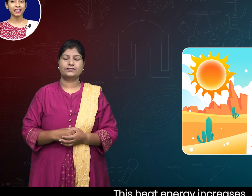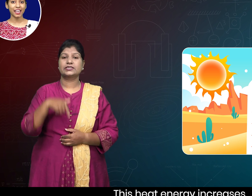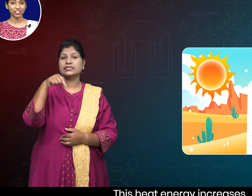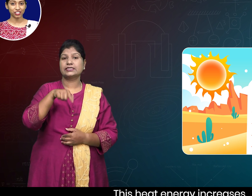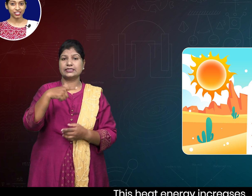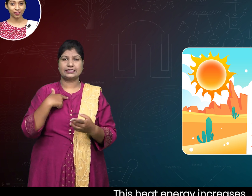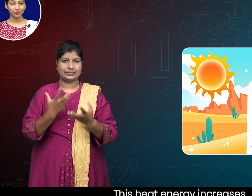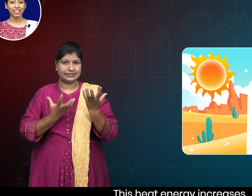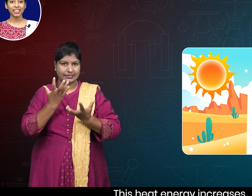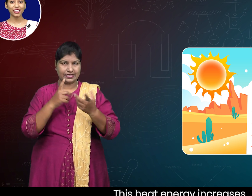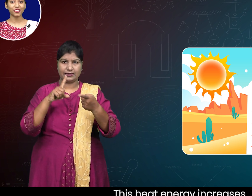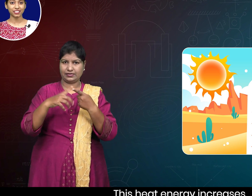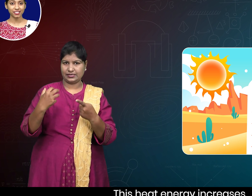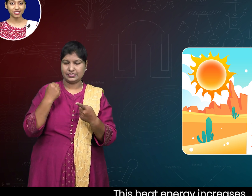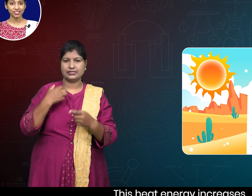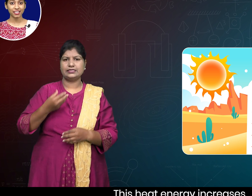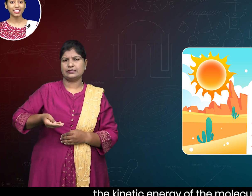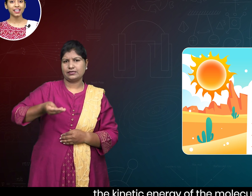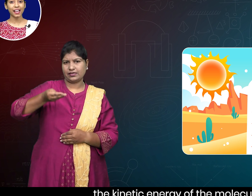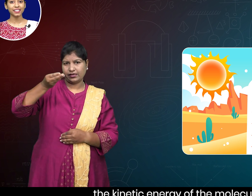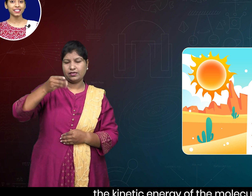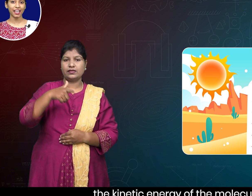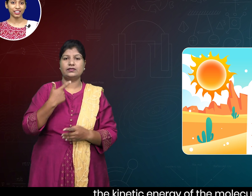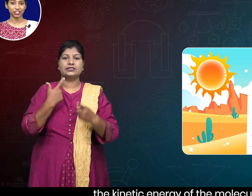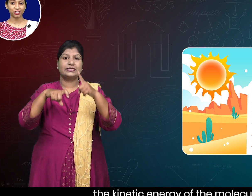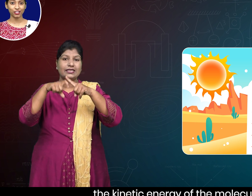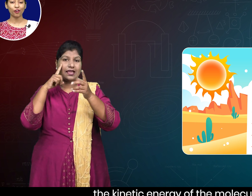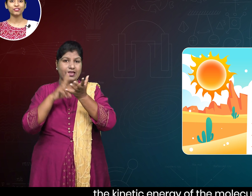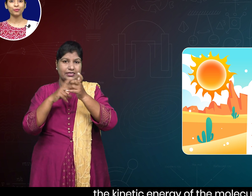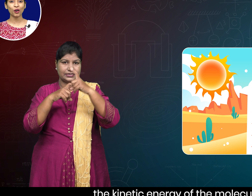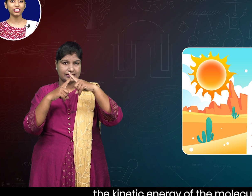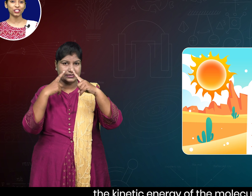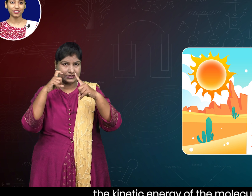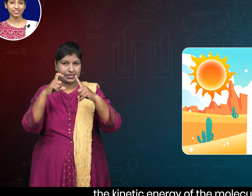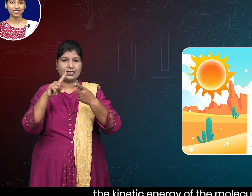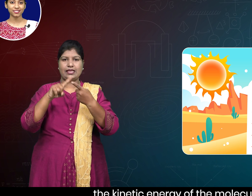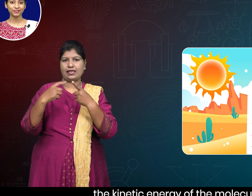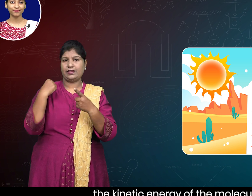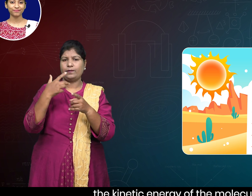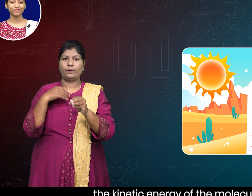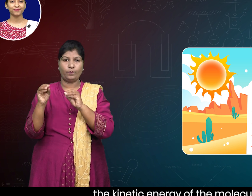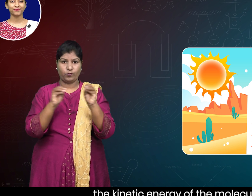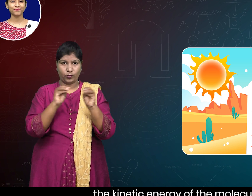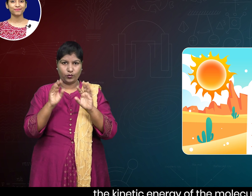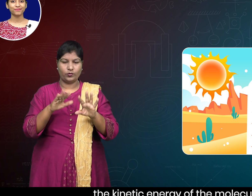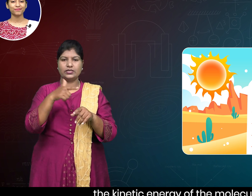This heat energy increases the kinetic energy of the molecules.